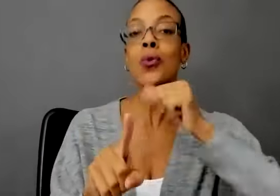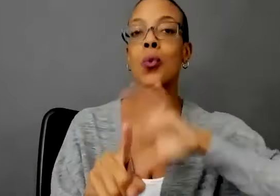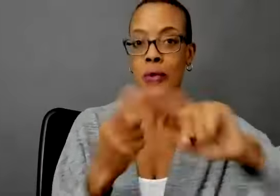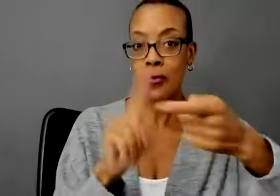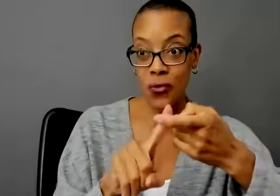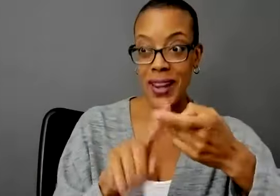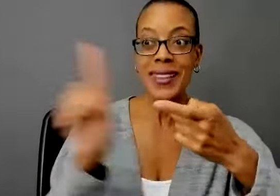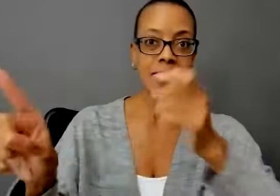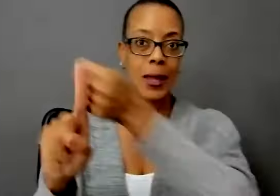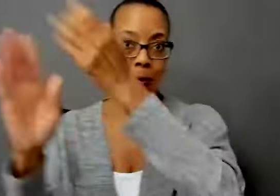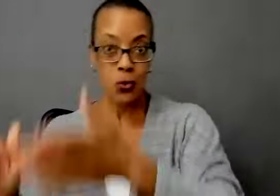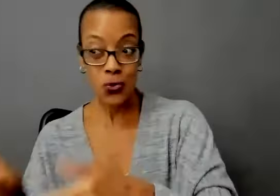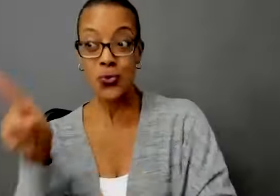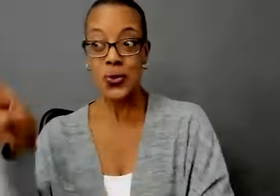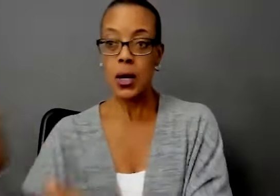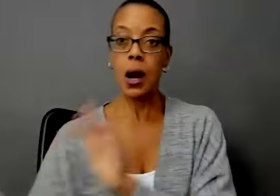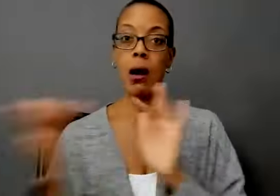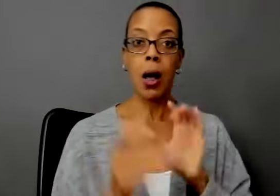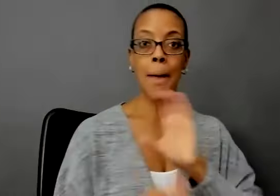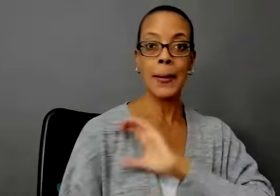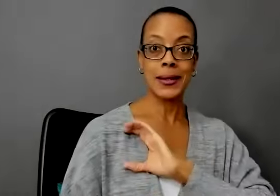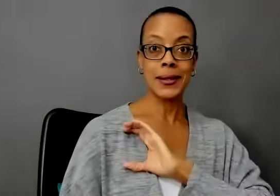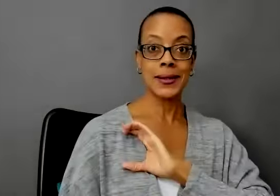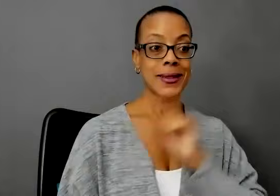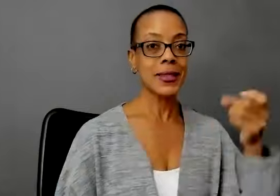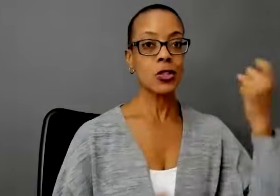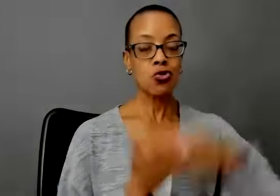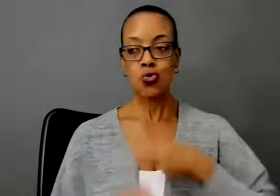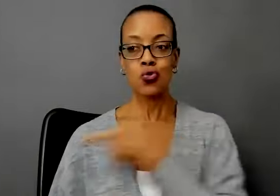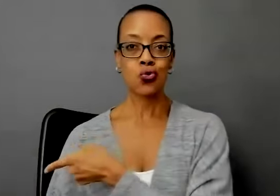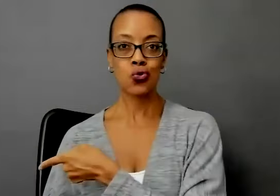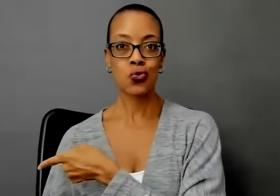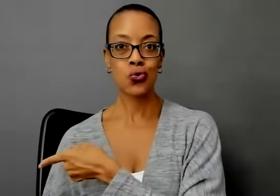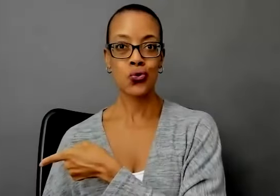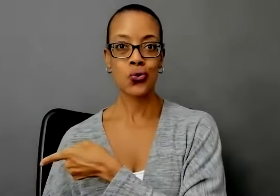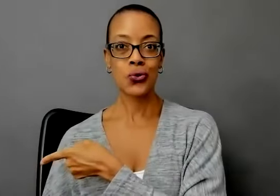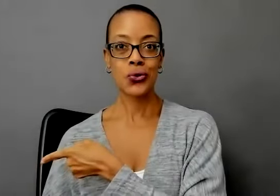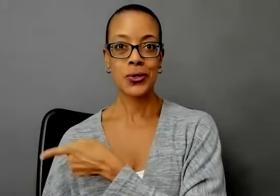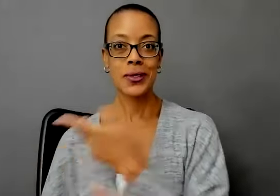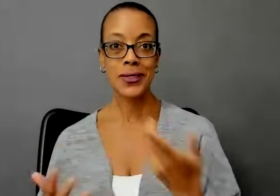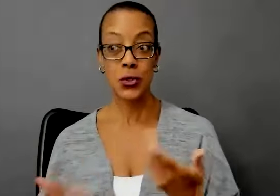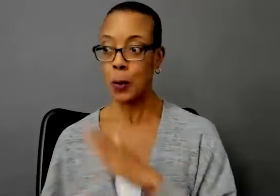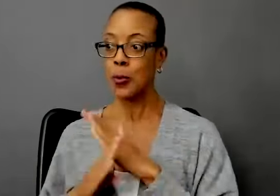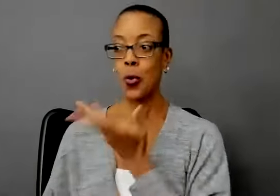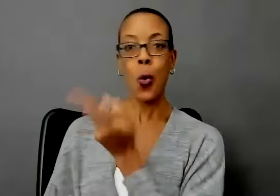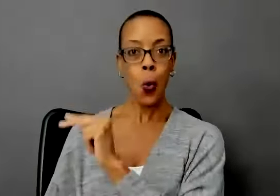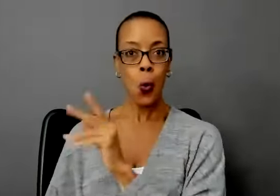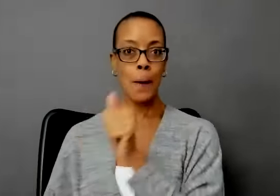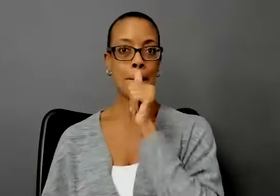contacted police, and she was charged with breaking a publication ban protecting her own identity. There were